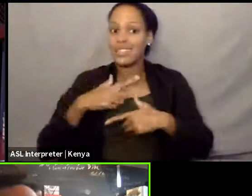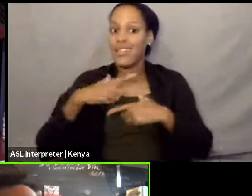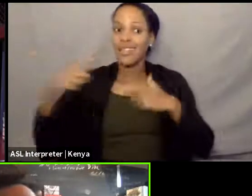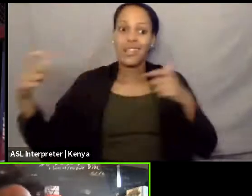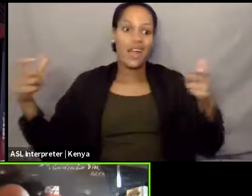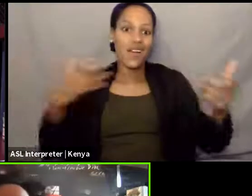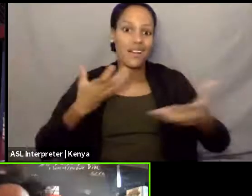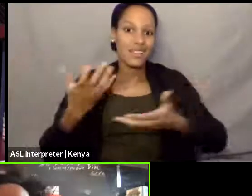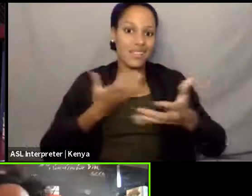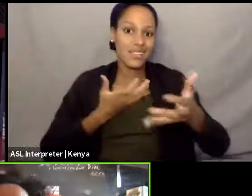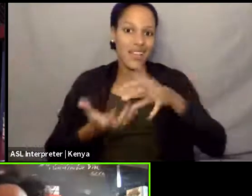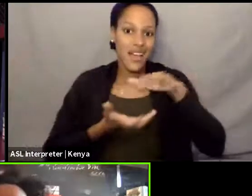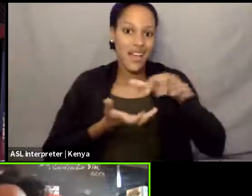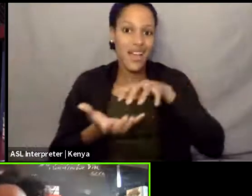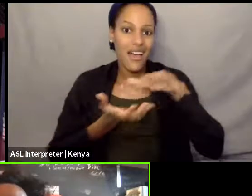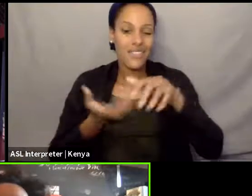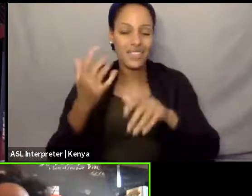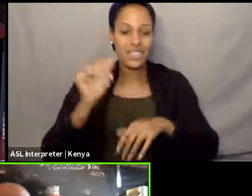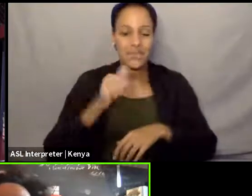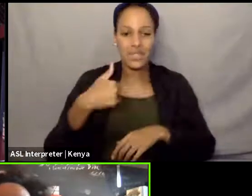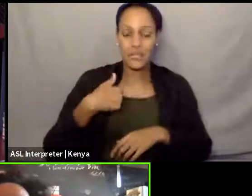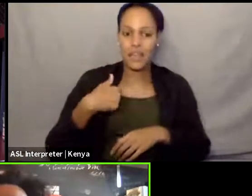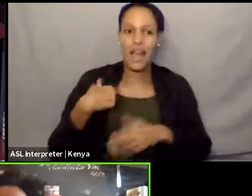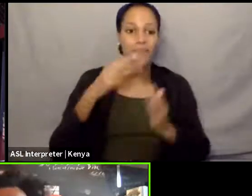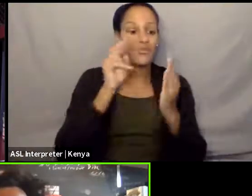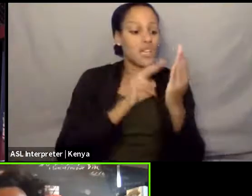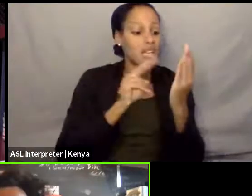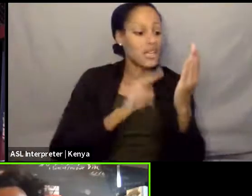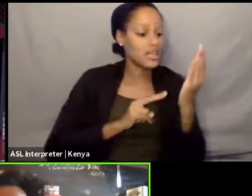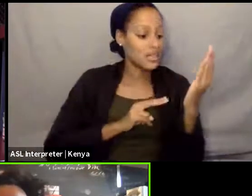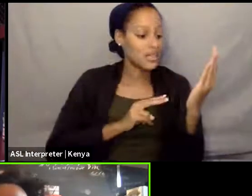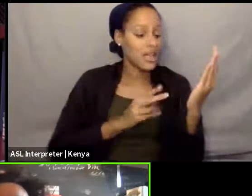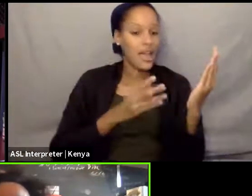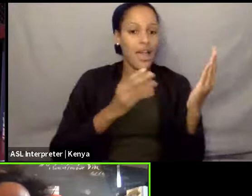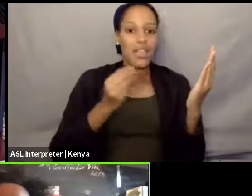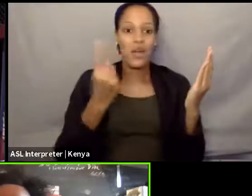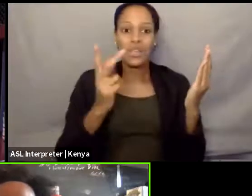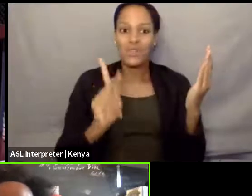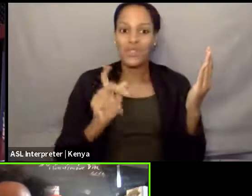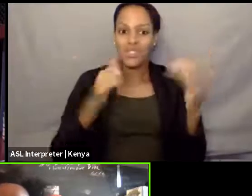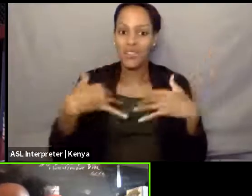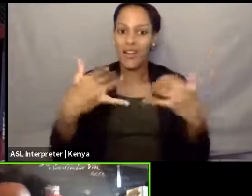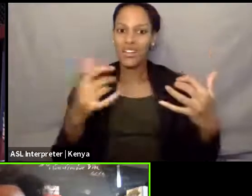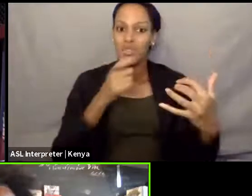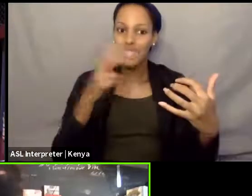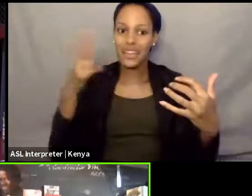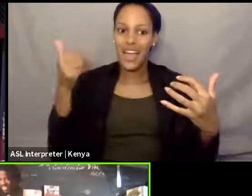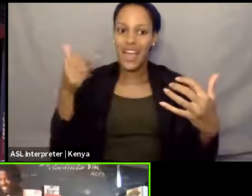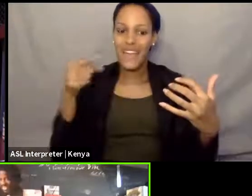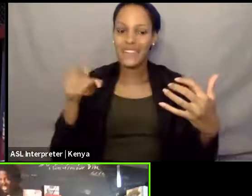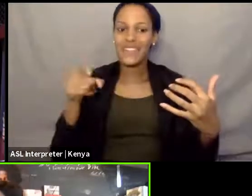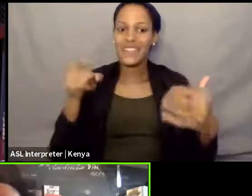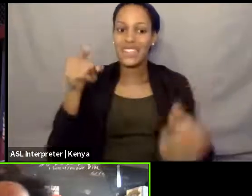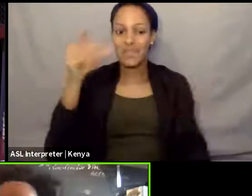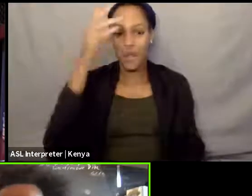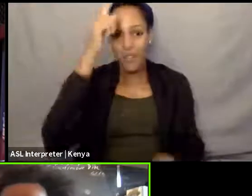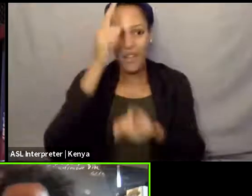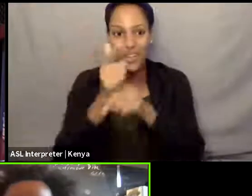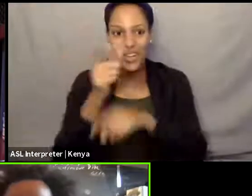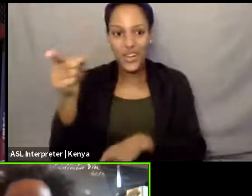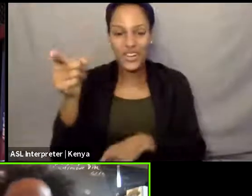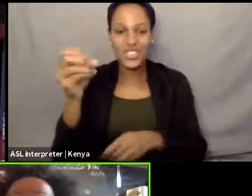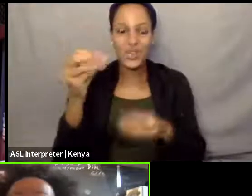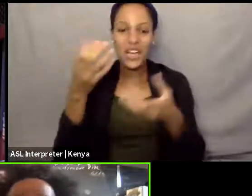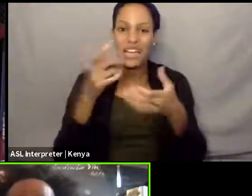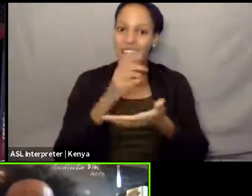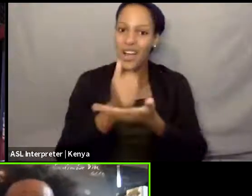me, and I would read stuff and the only person in the audience who would laugh would be my brother. So it